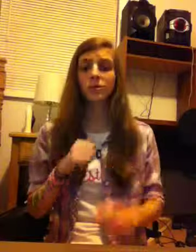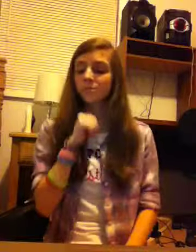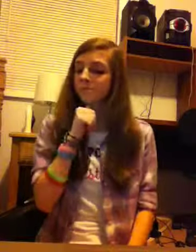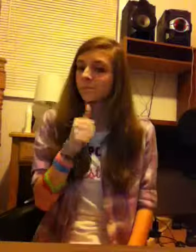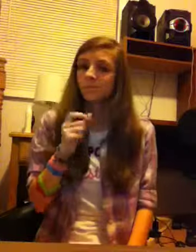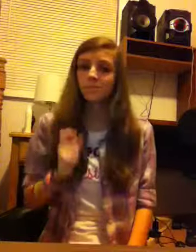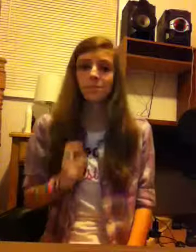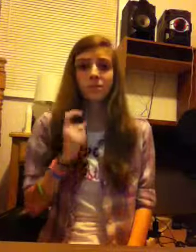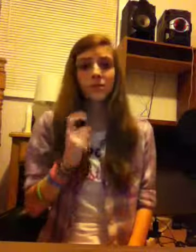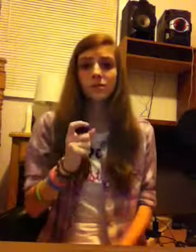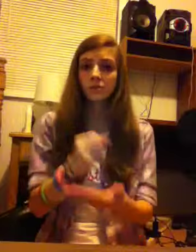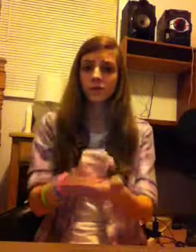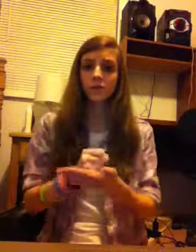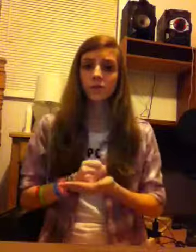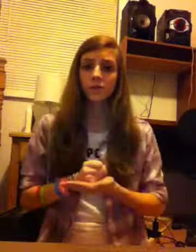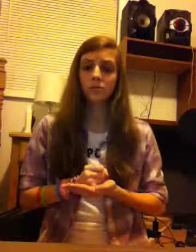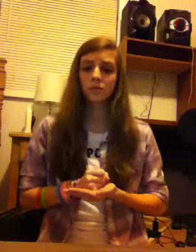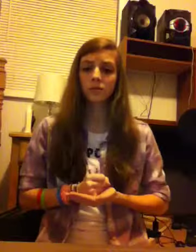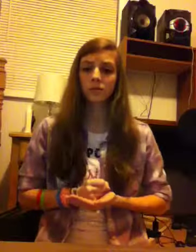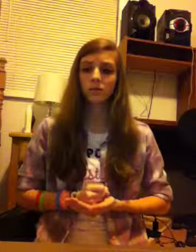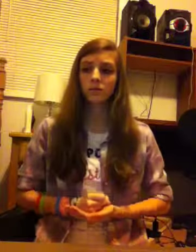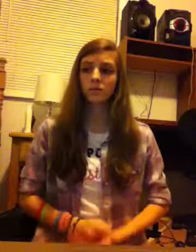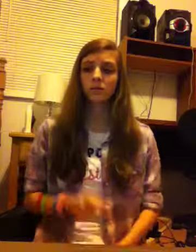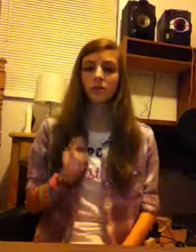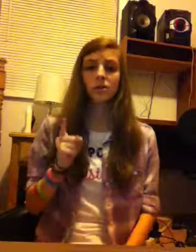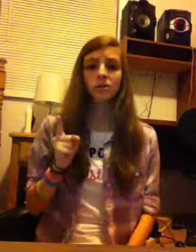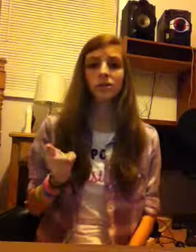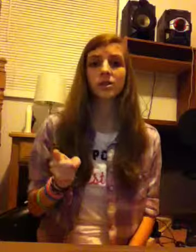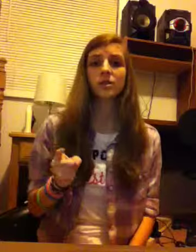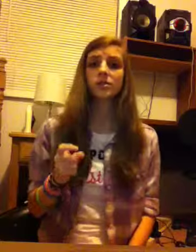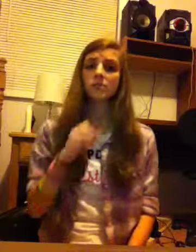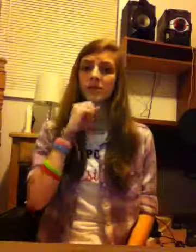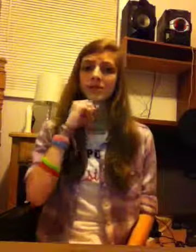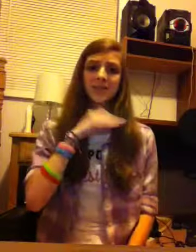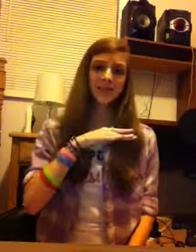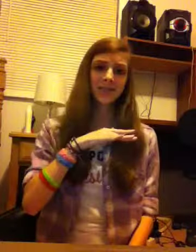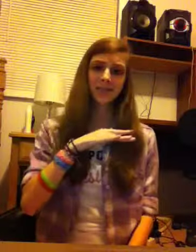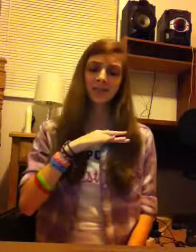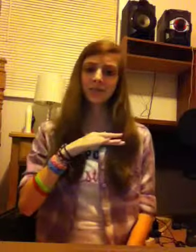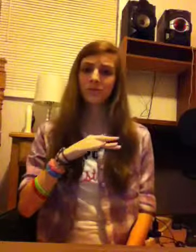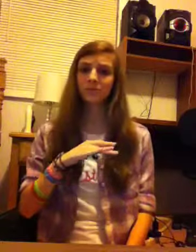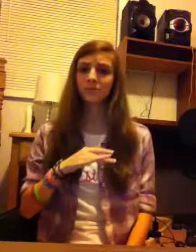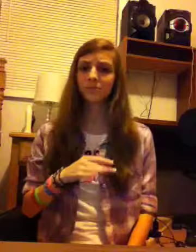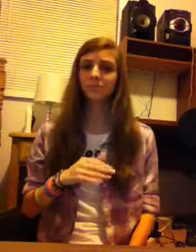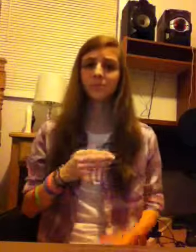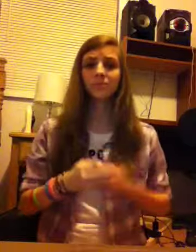and won't ask for help She is messy, but she's